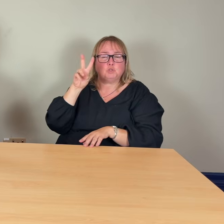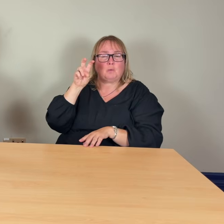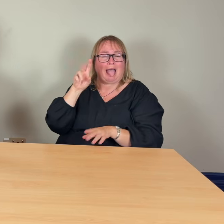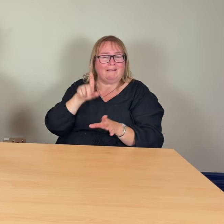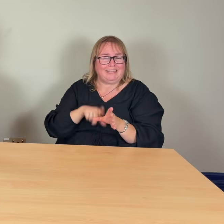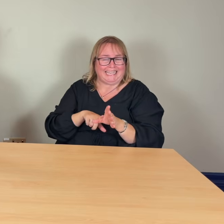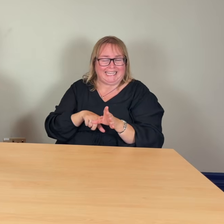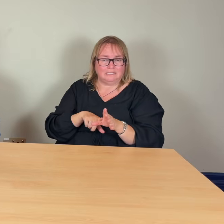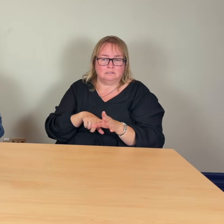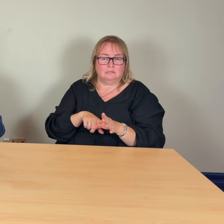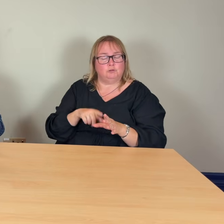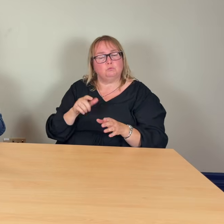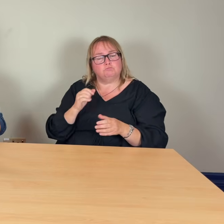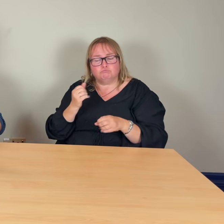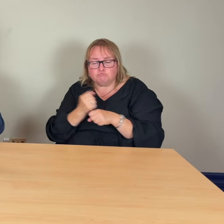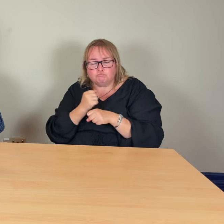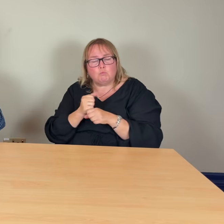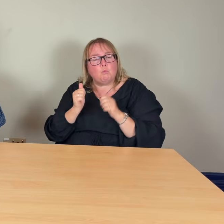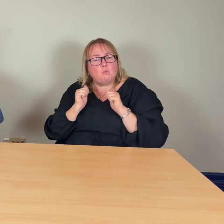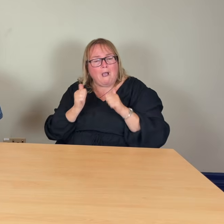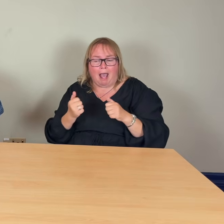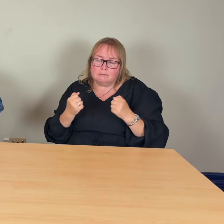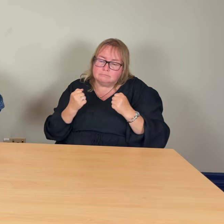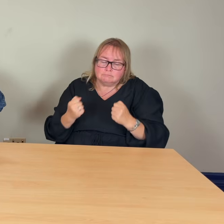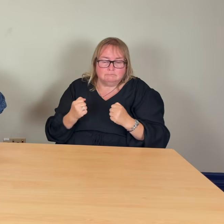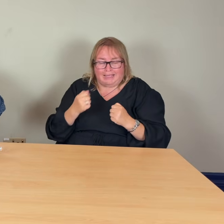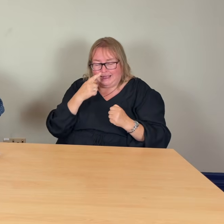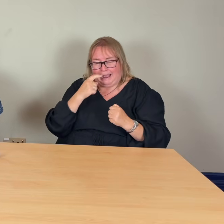will last you a long time.